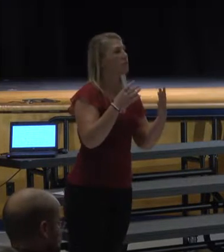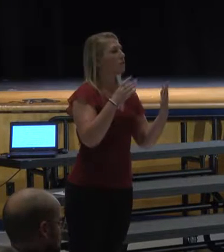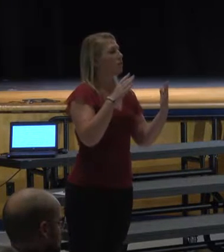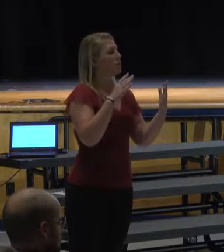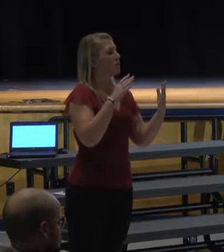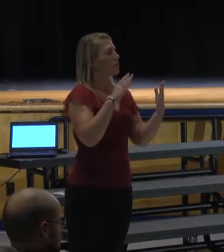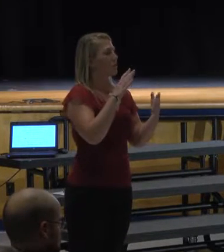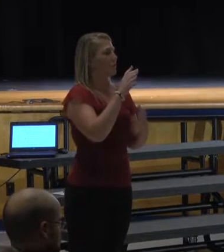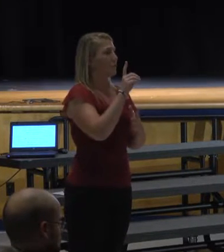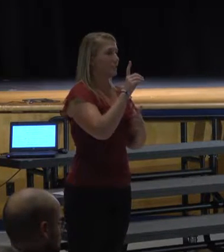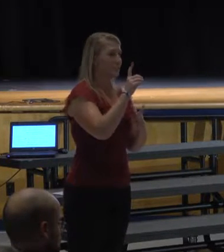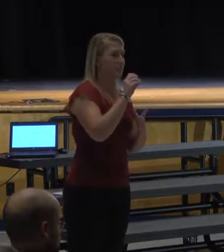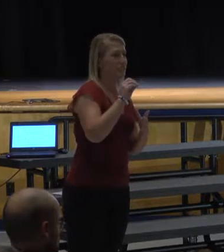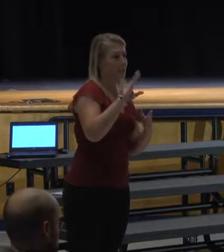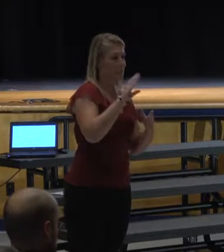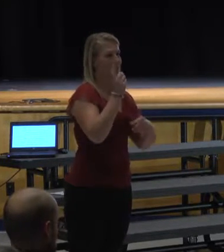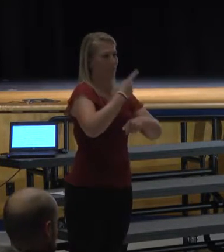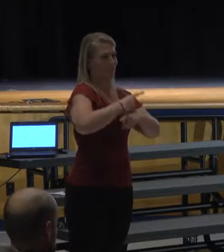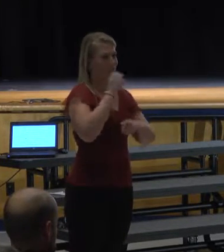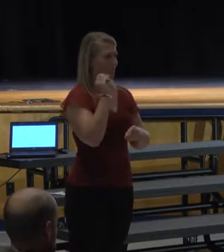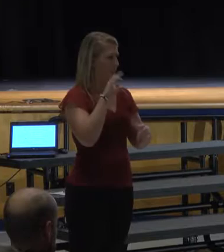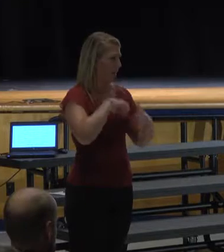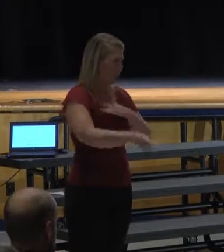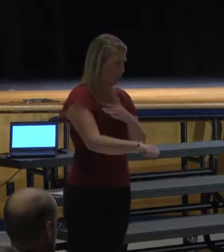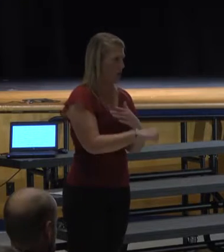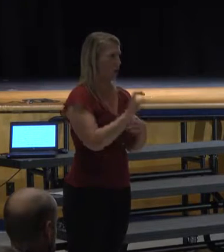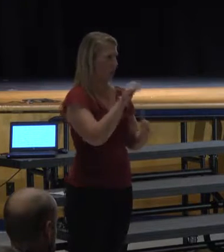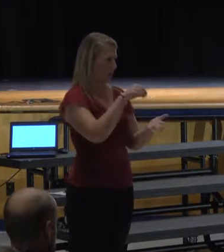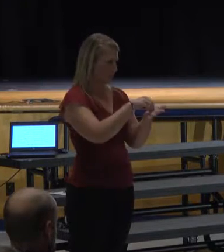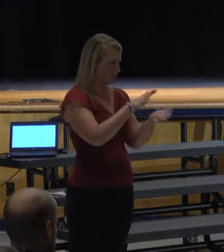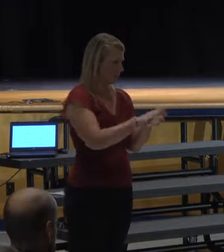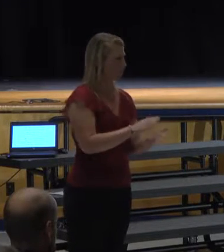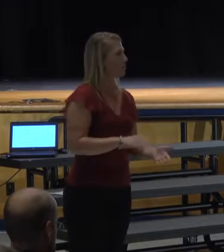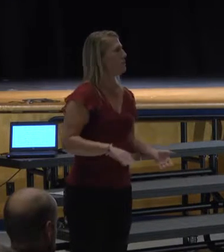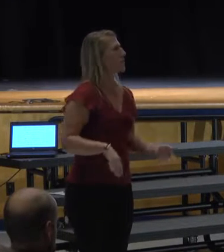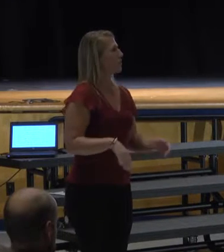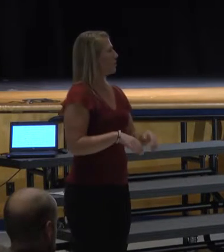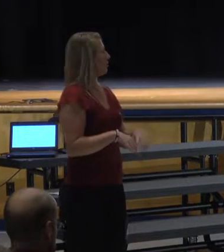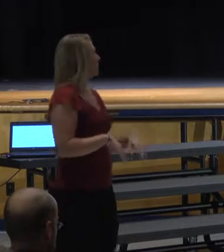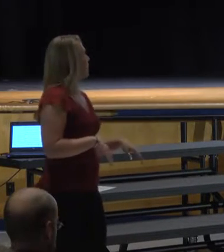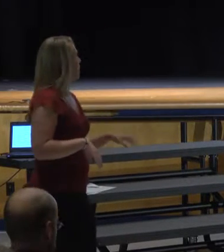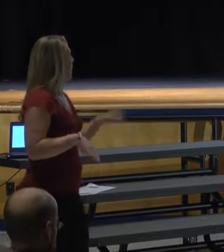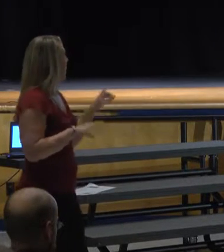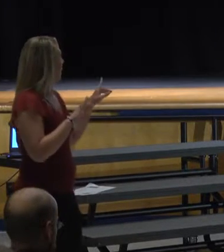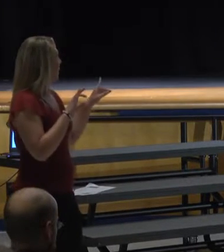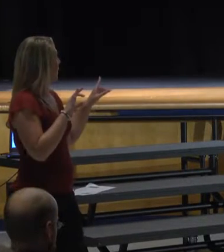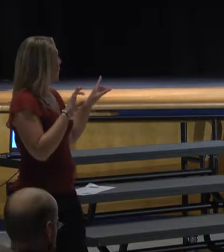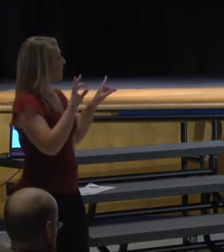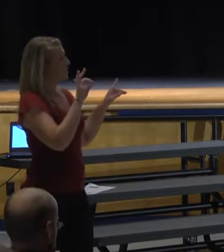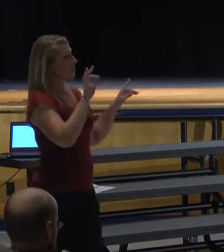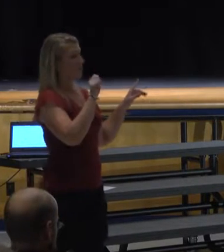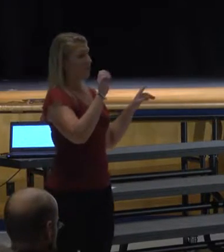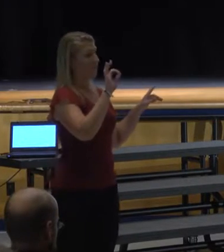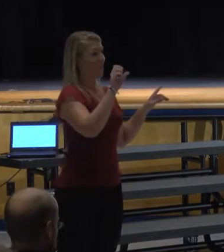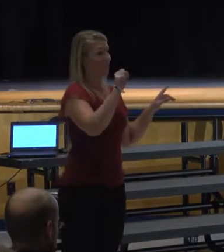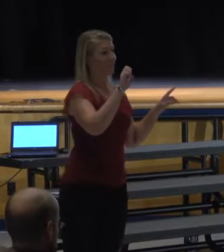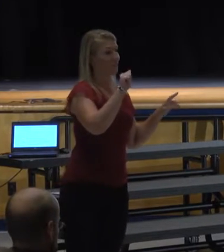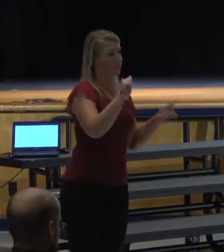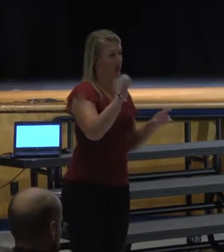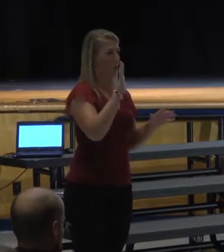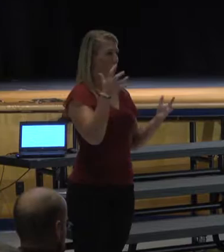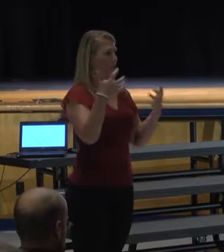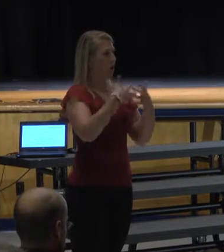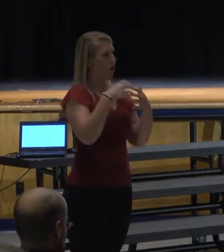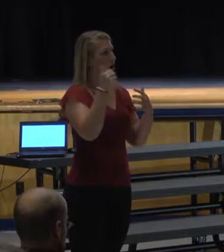entered in there, because the FAFSA does matches against other federal databases, and one of those is Social Security